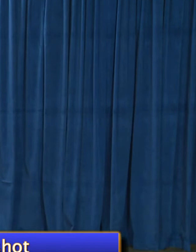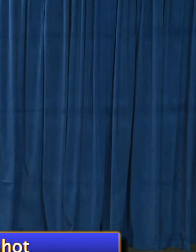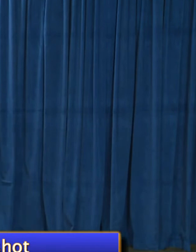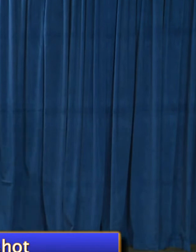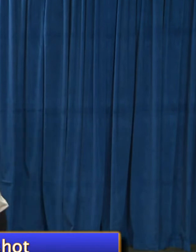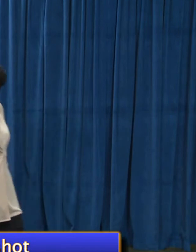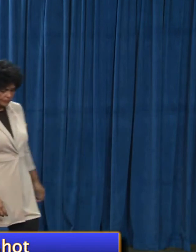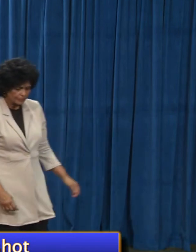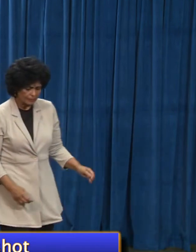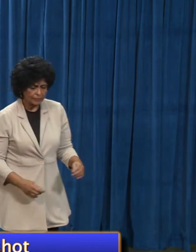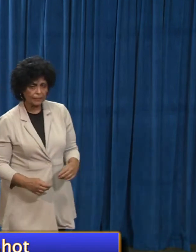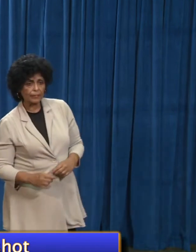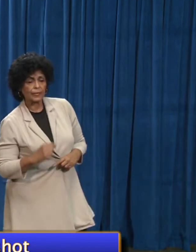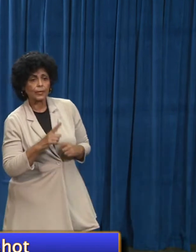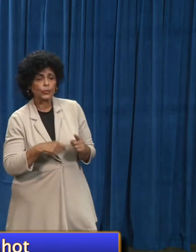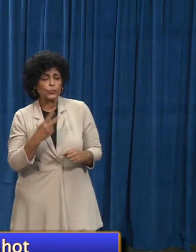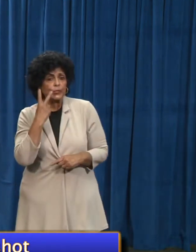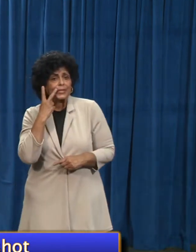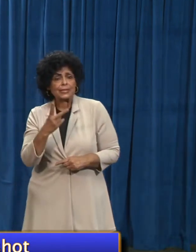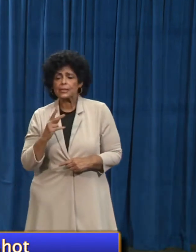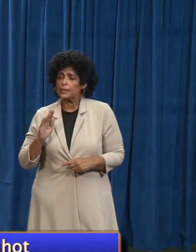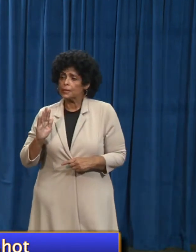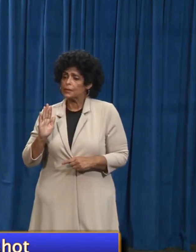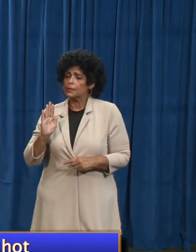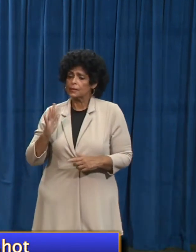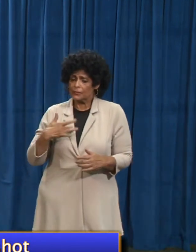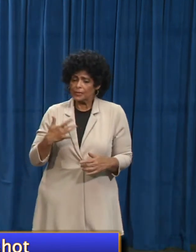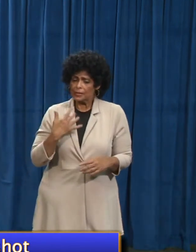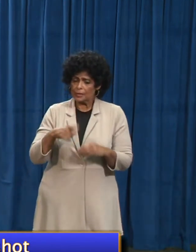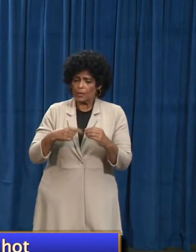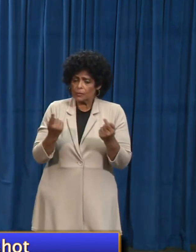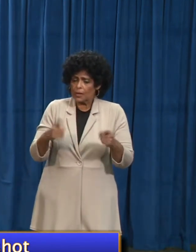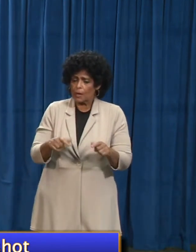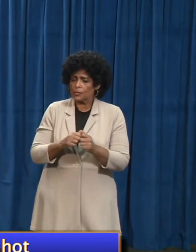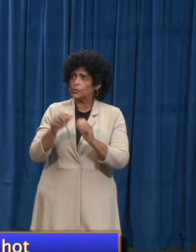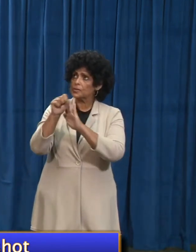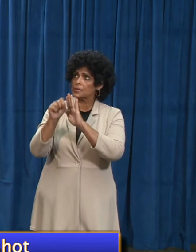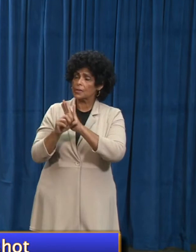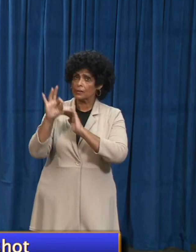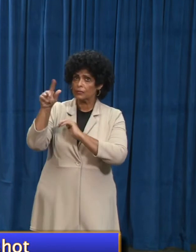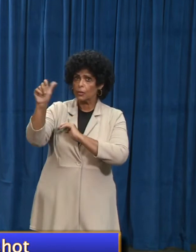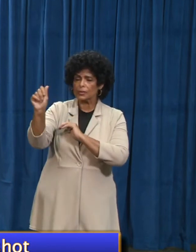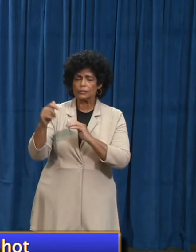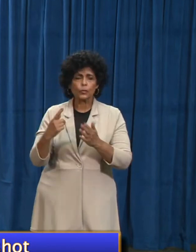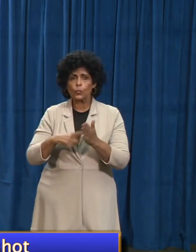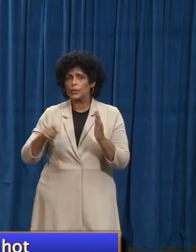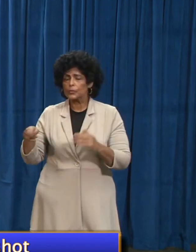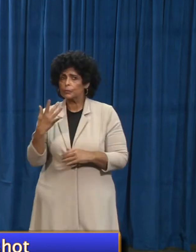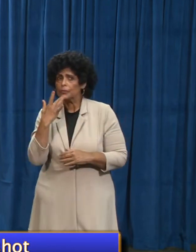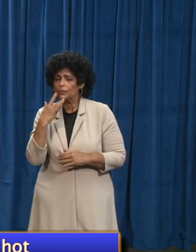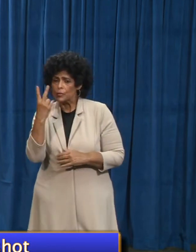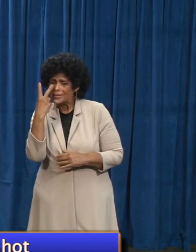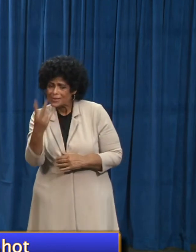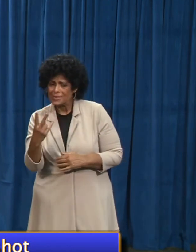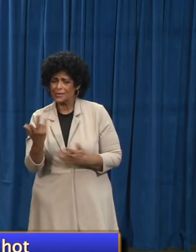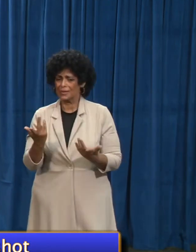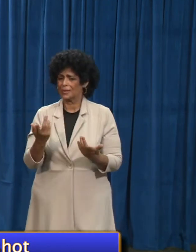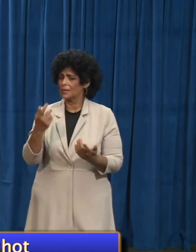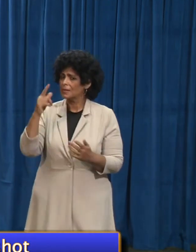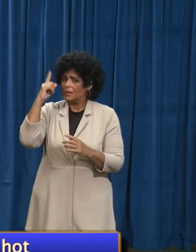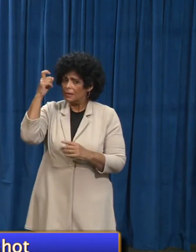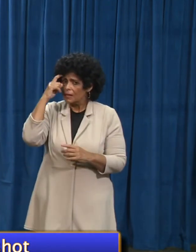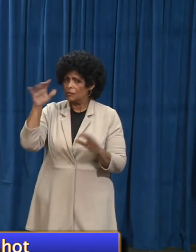kinds of things would you like to see or need to see to fight this variant from the state and the governor?